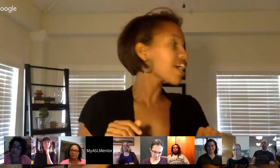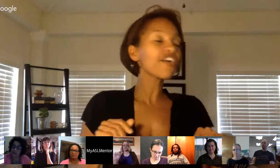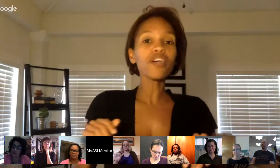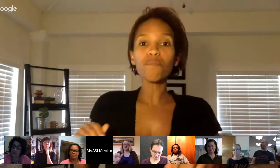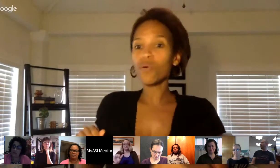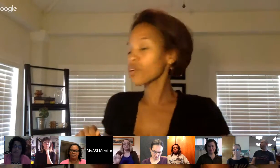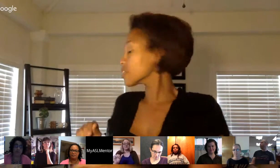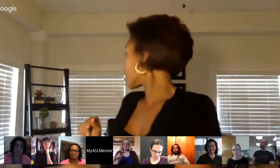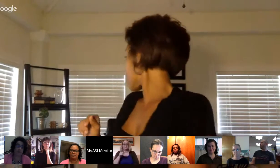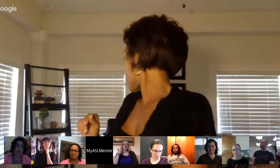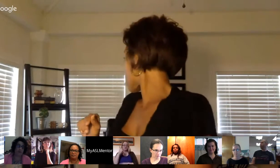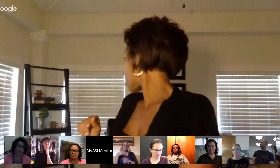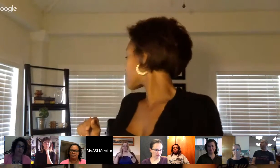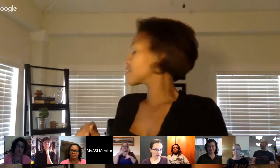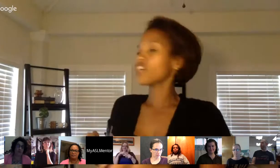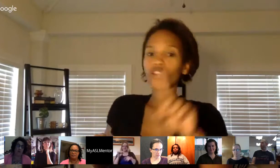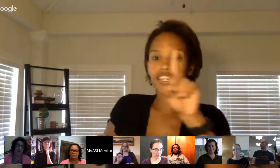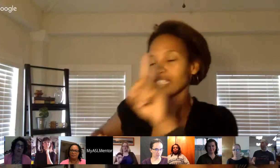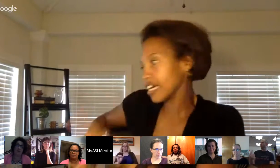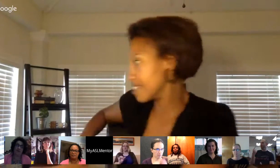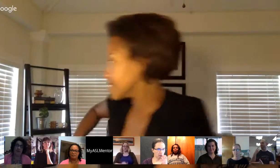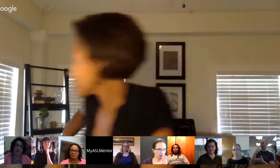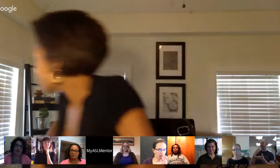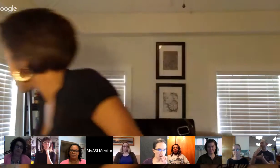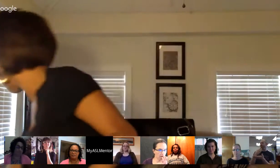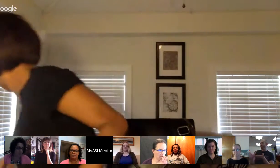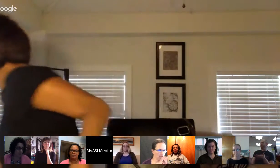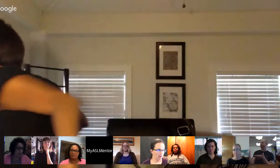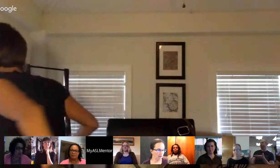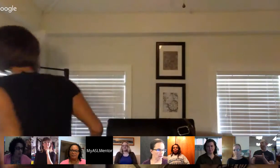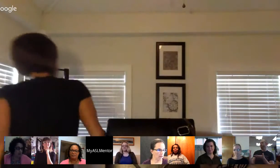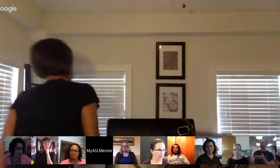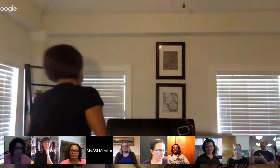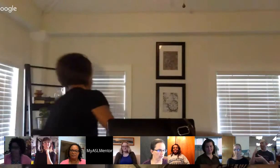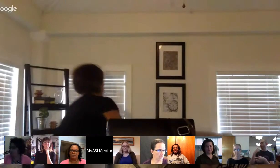It's very important. Hold on a second.